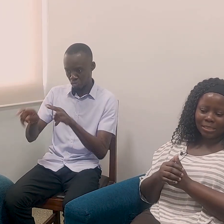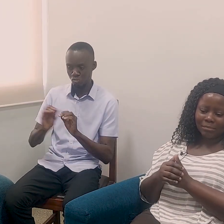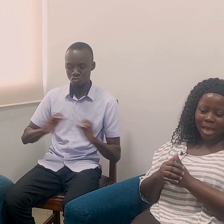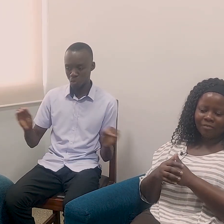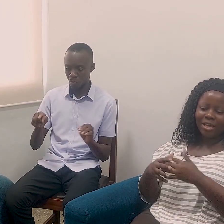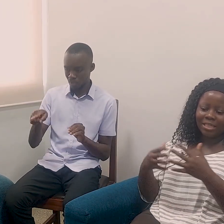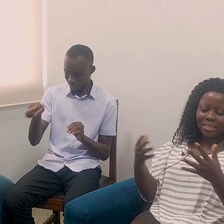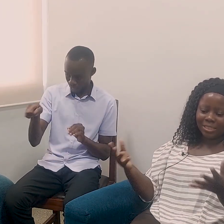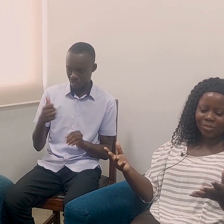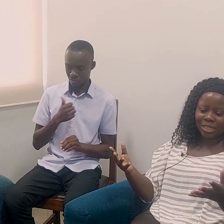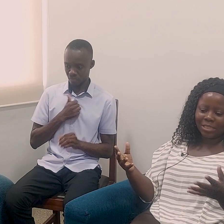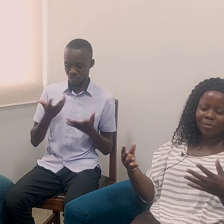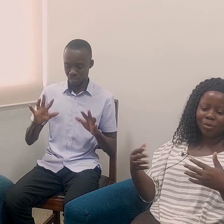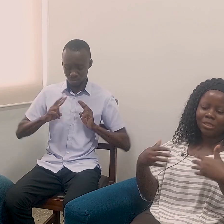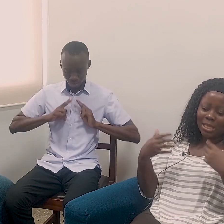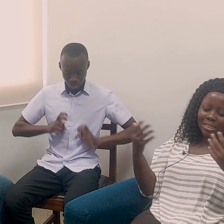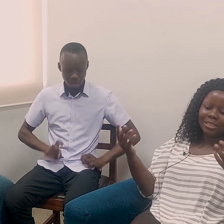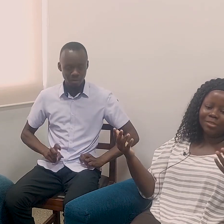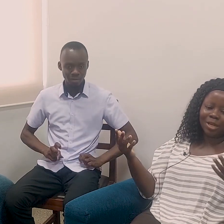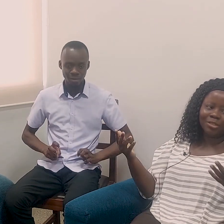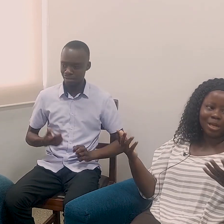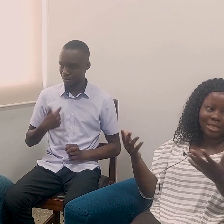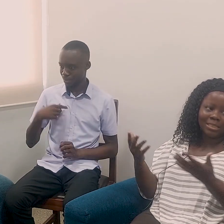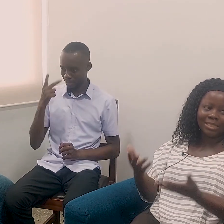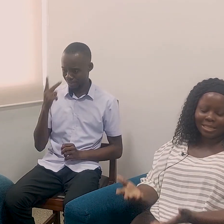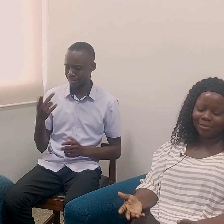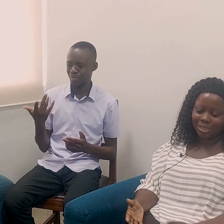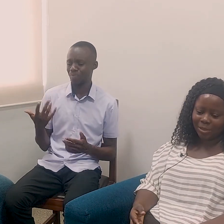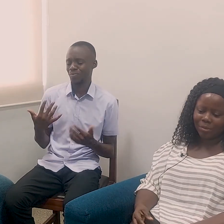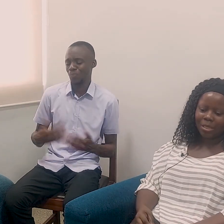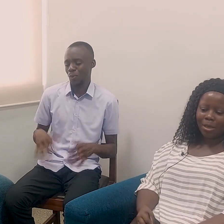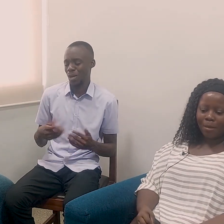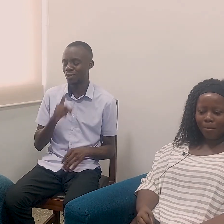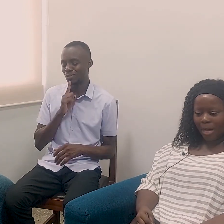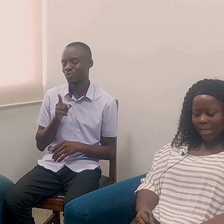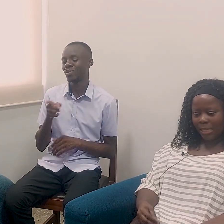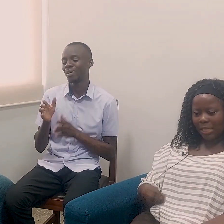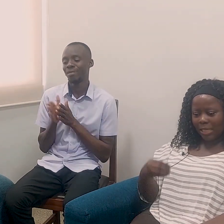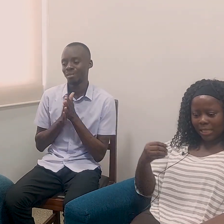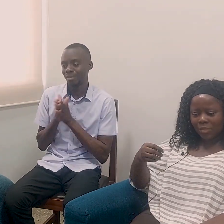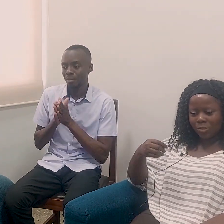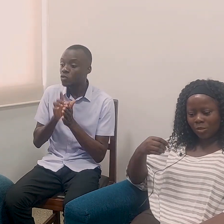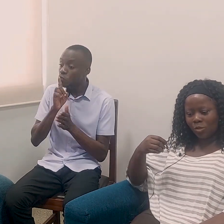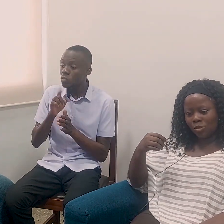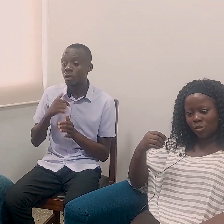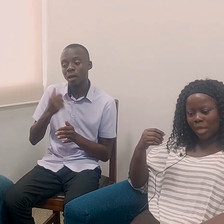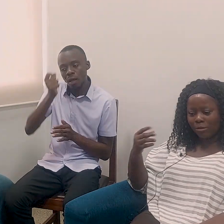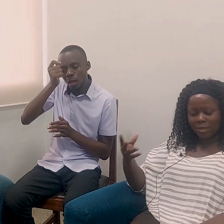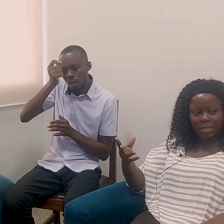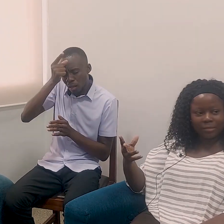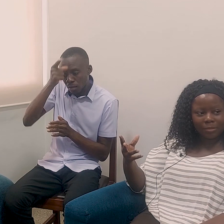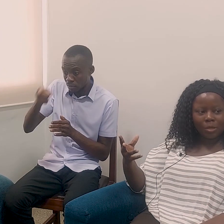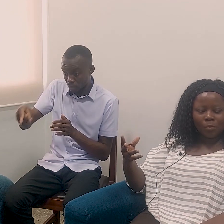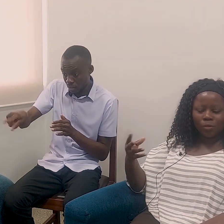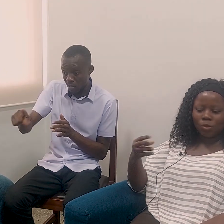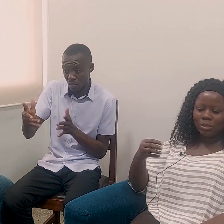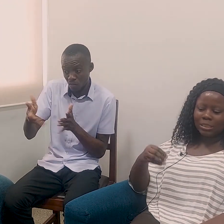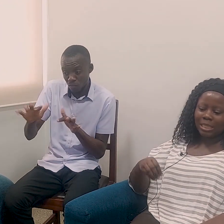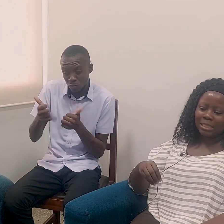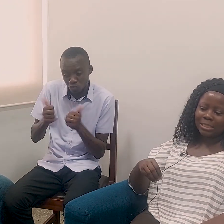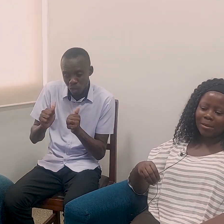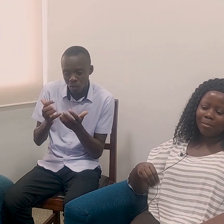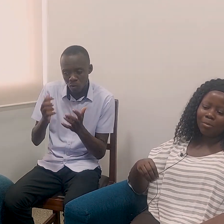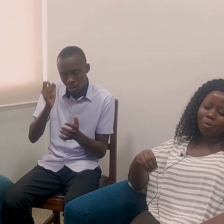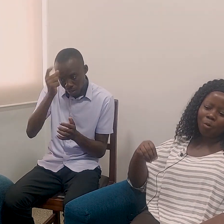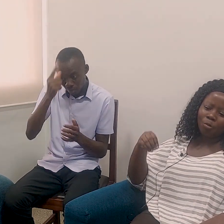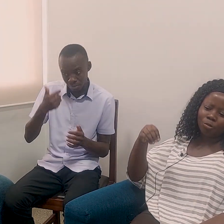And I find it interesting because yes, they're trying to understand themselves, but it's not so healthy, because